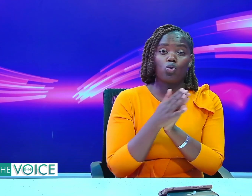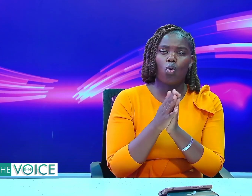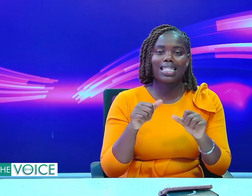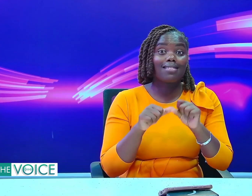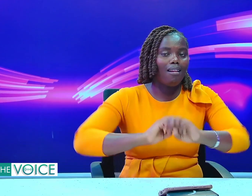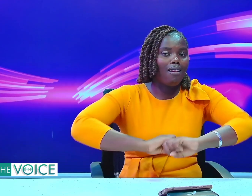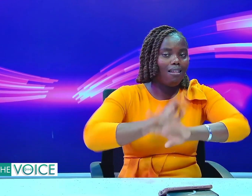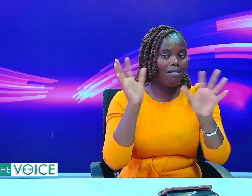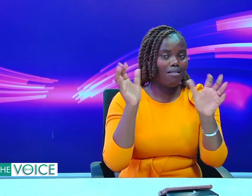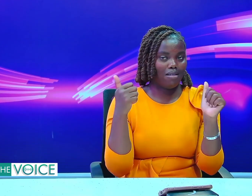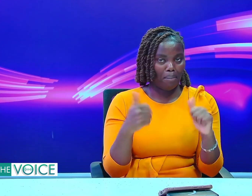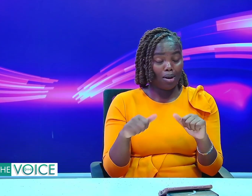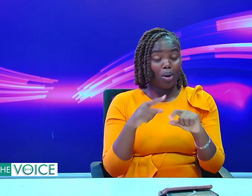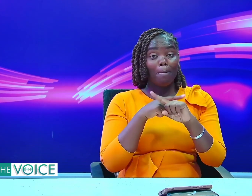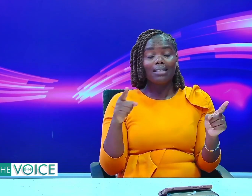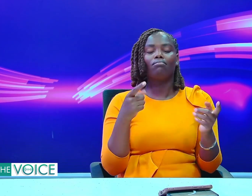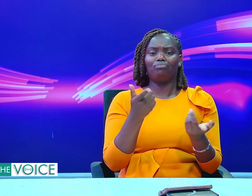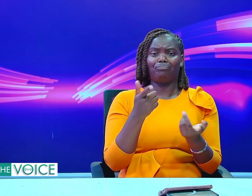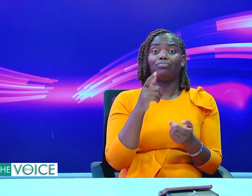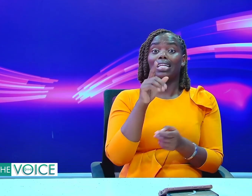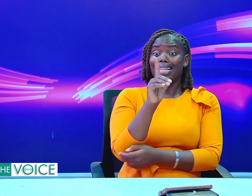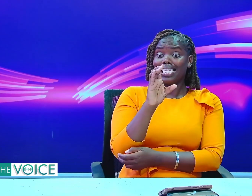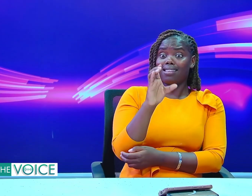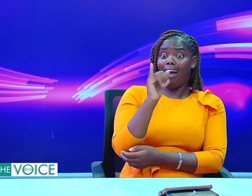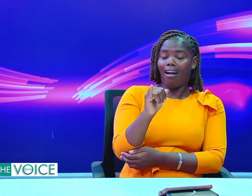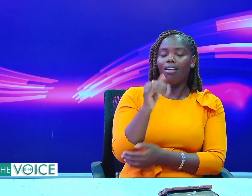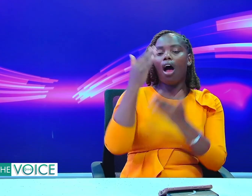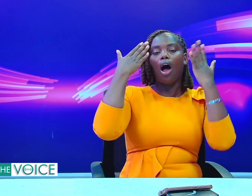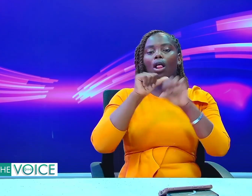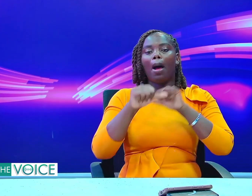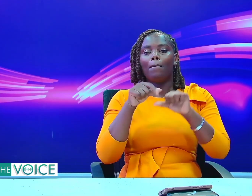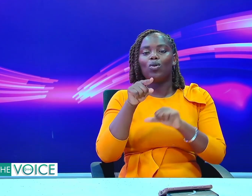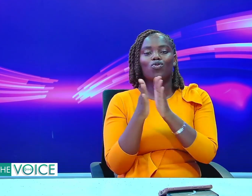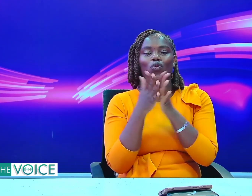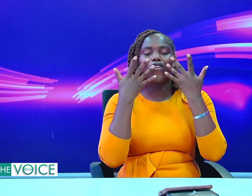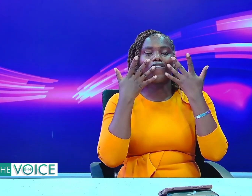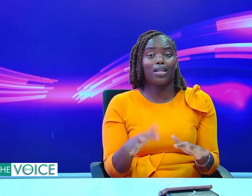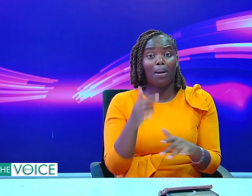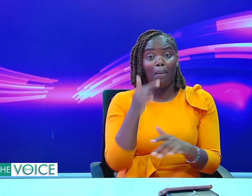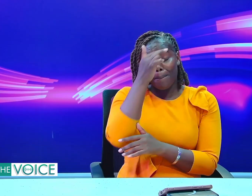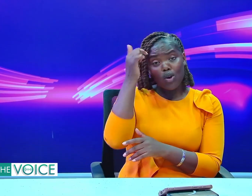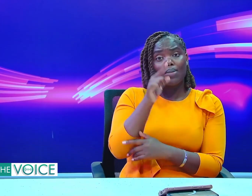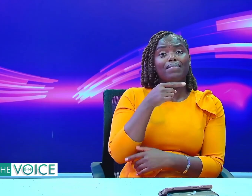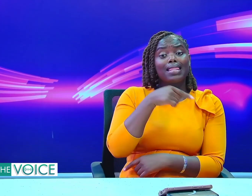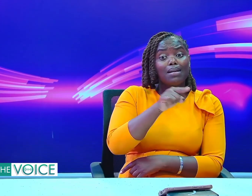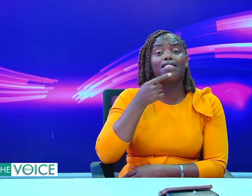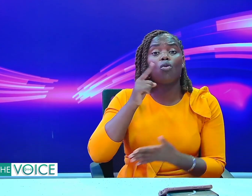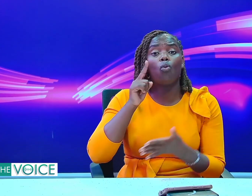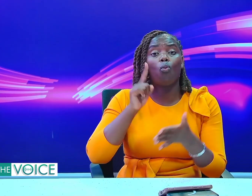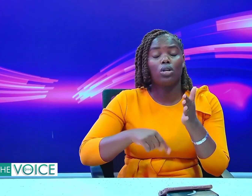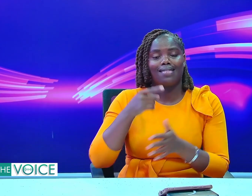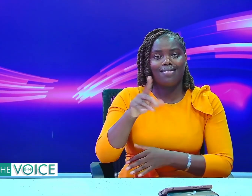that she was still alive. The story wasn't clear at that time. So the DCI knows about this story